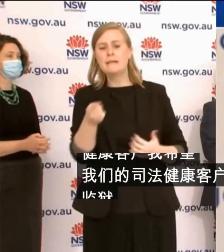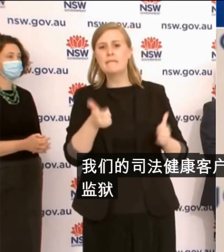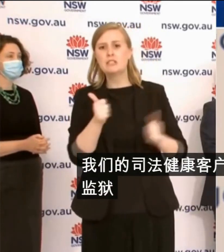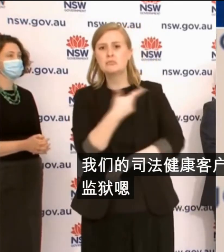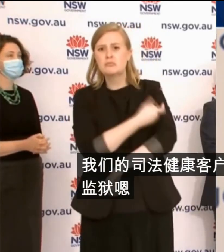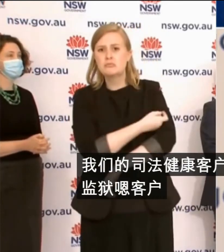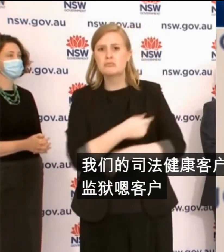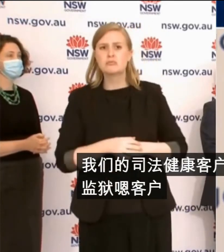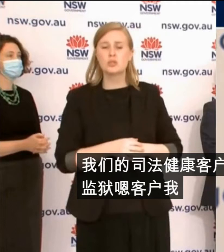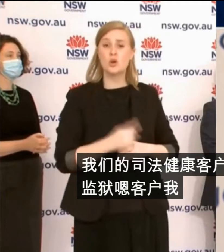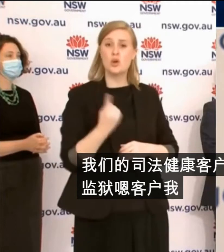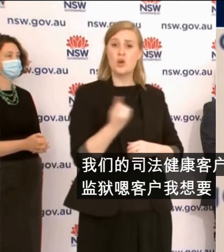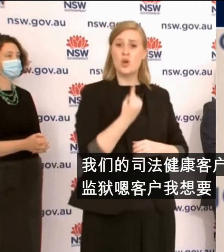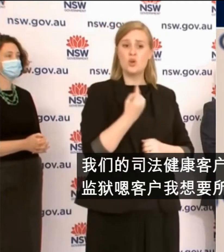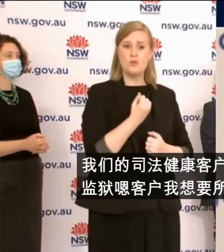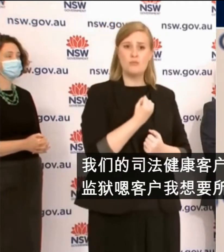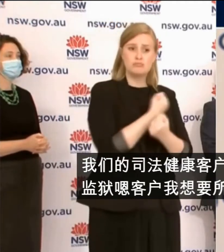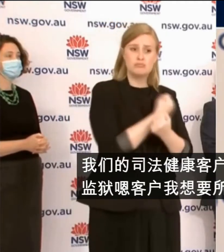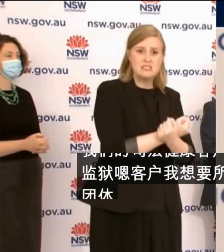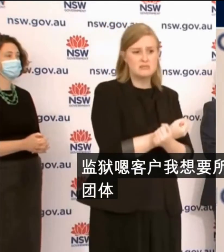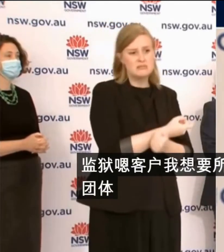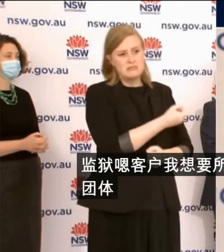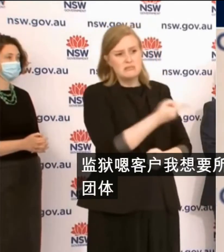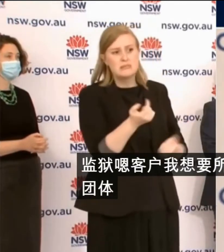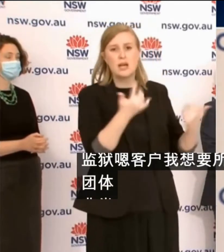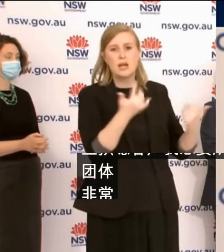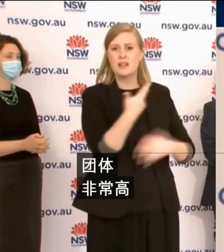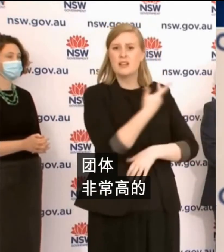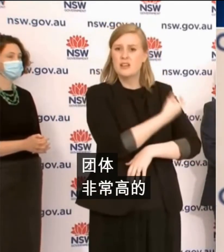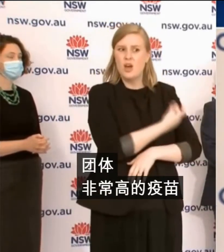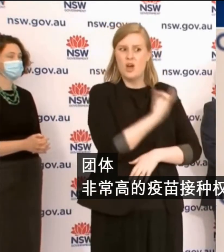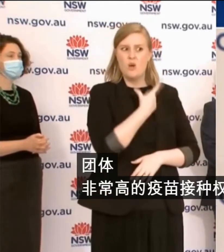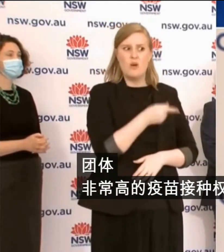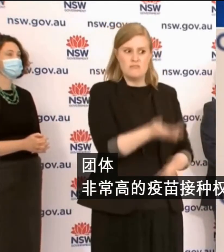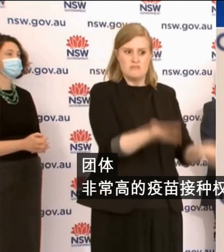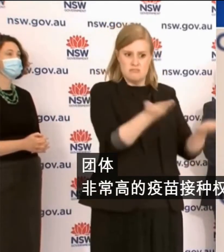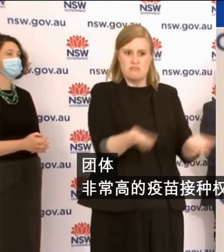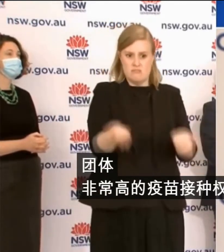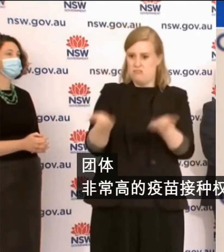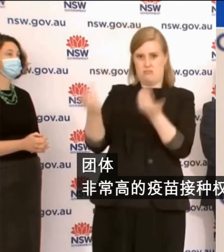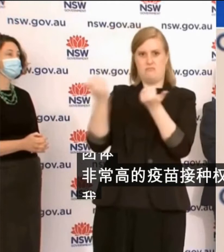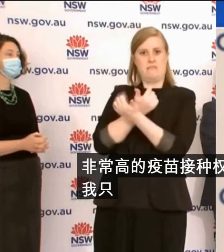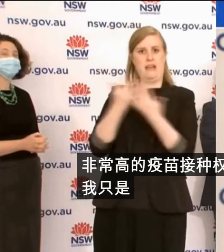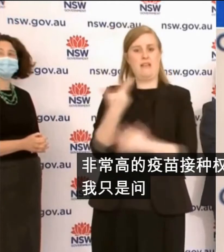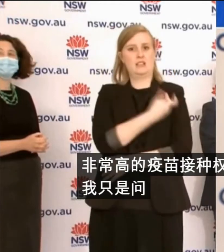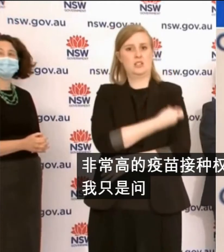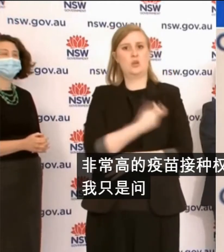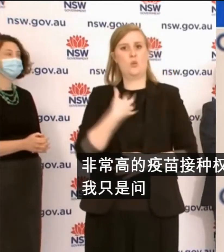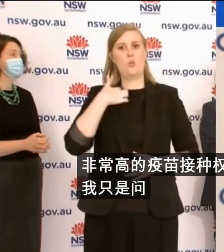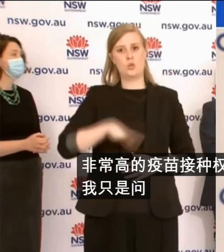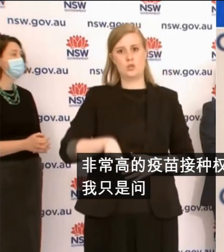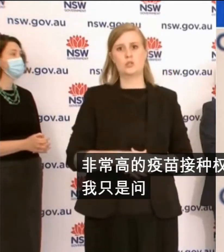want our prisons clients. I want all of those groups very high vaccination rates. Can I just ask